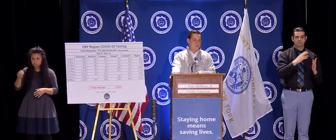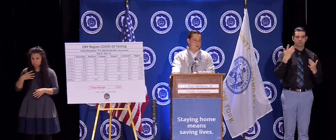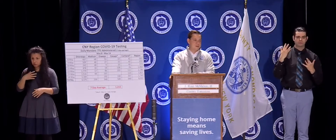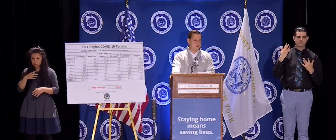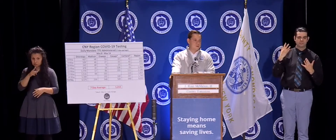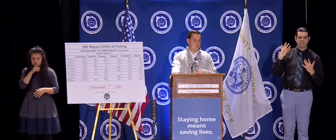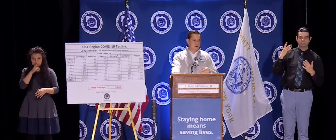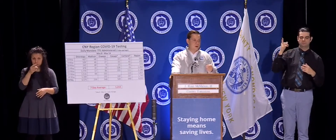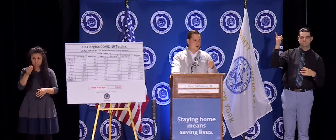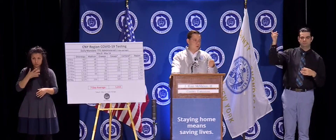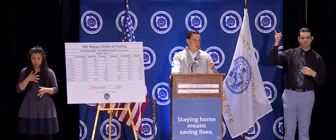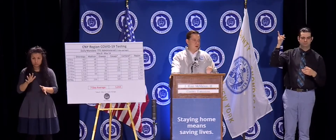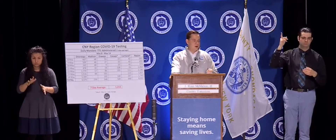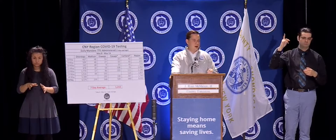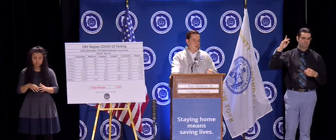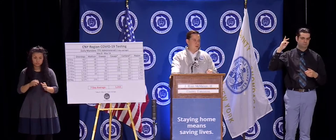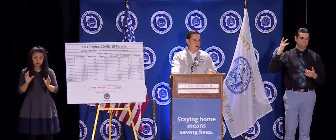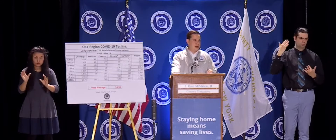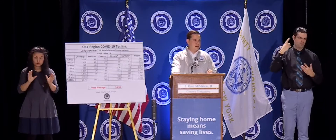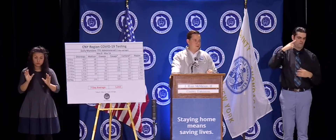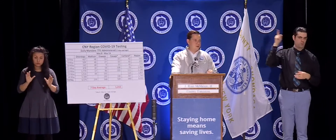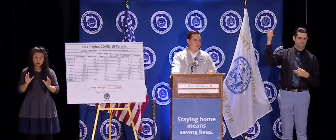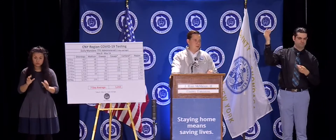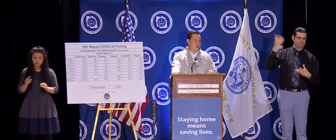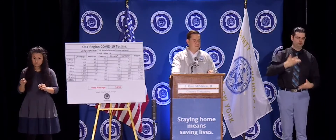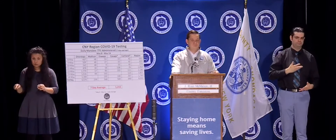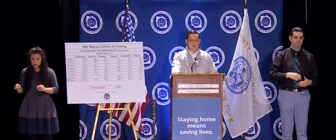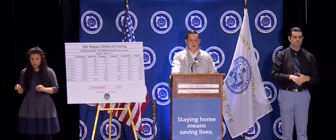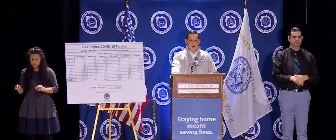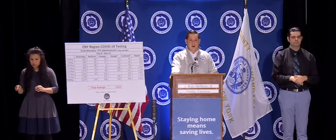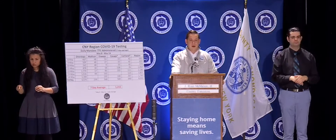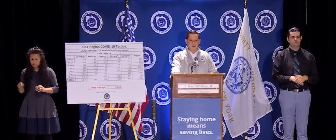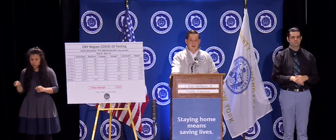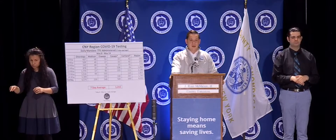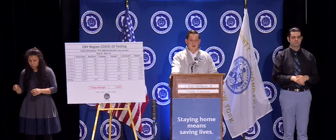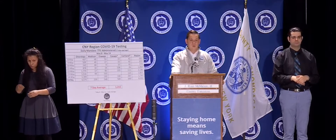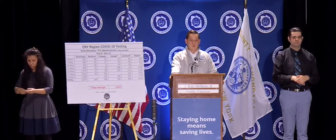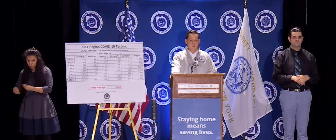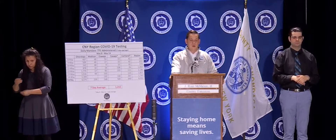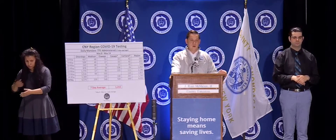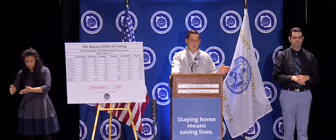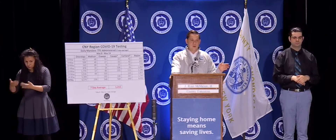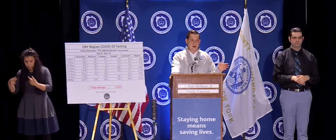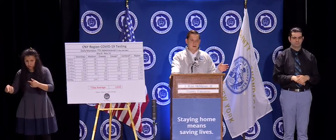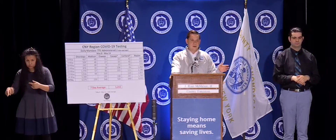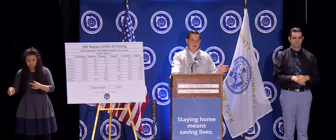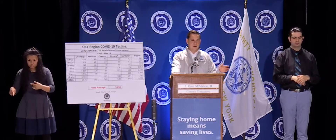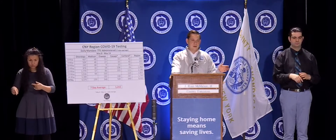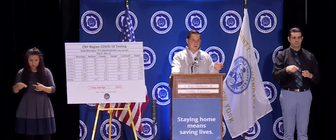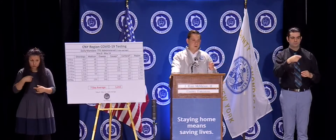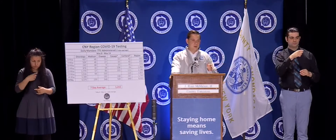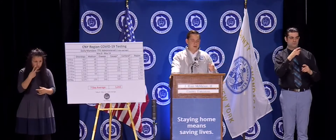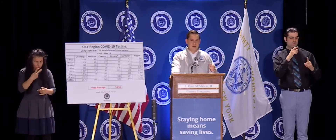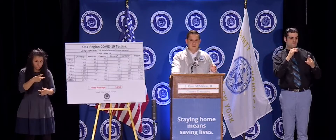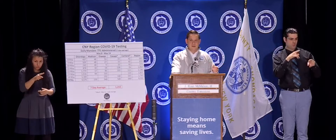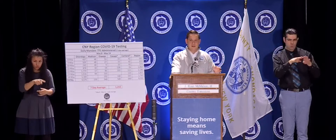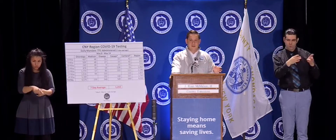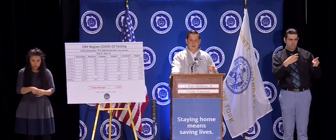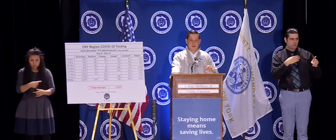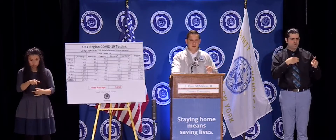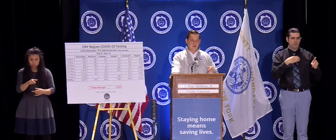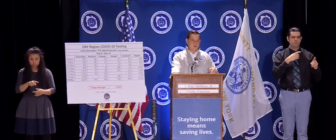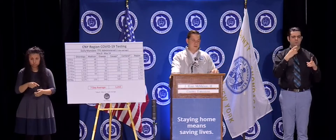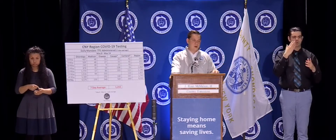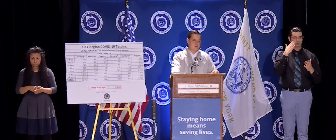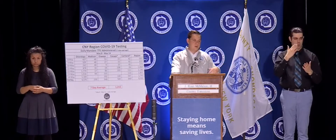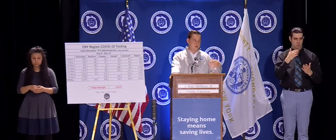call on a business, we know whether or not they've completed it. And we knew that you get the green light yesterday,